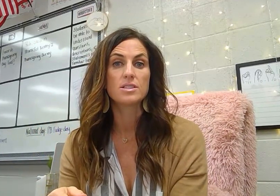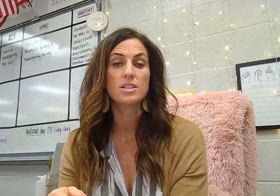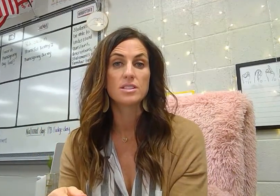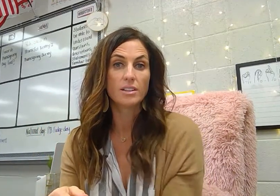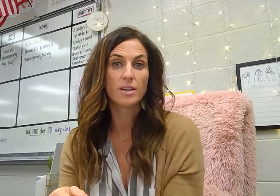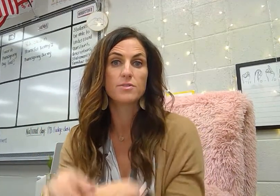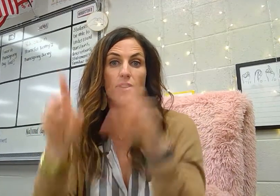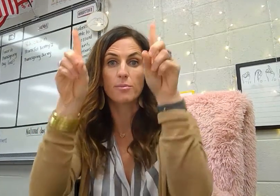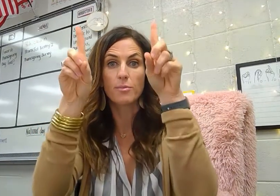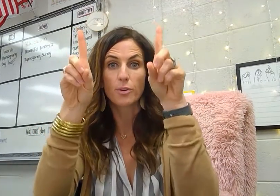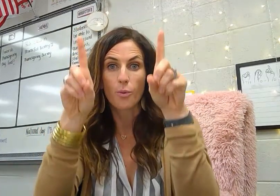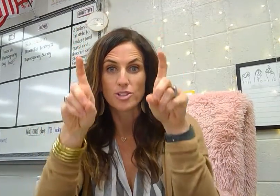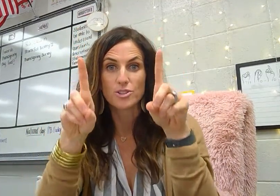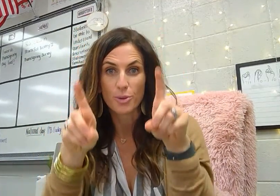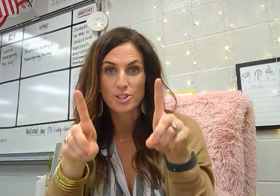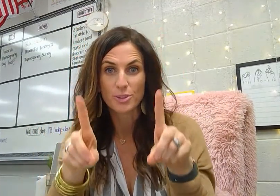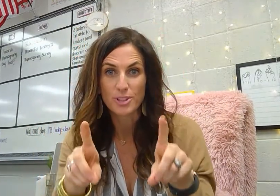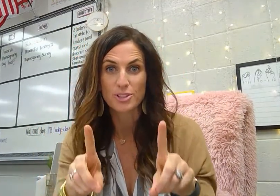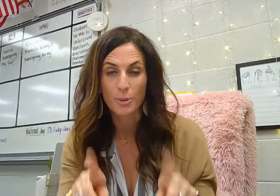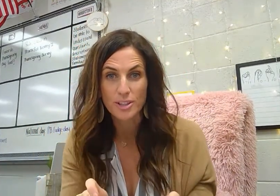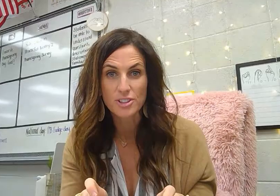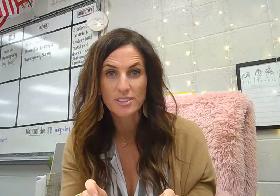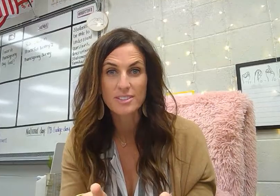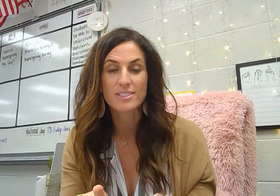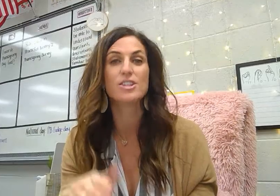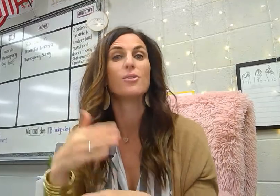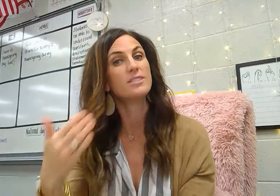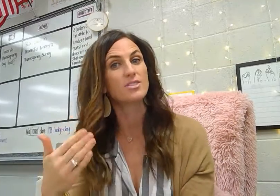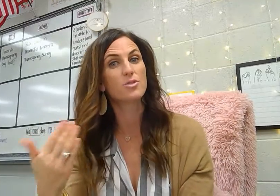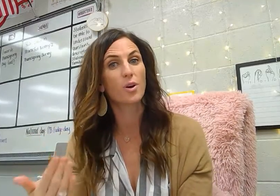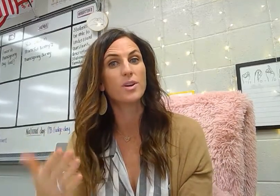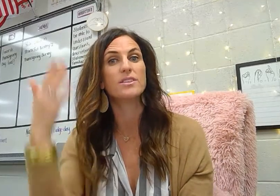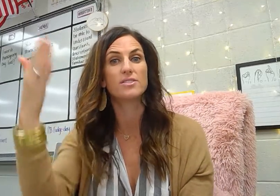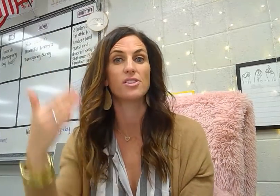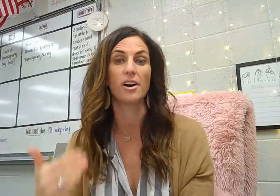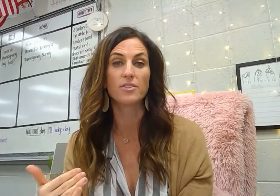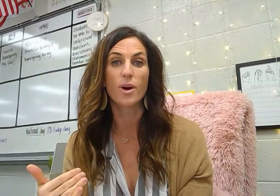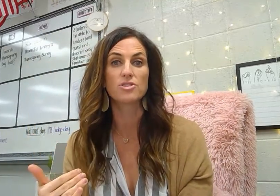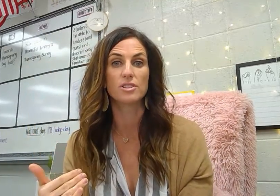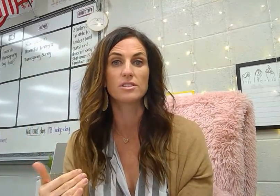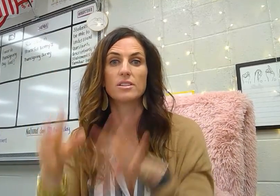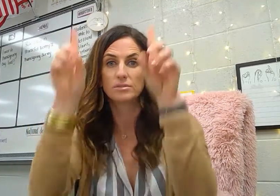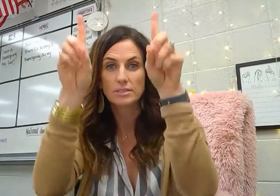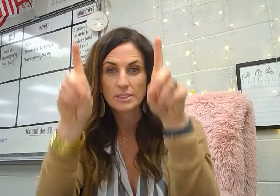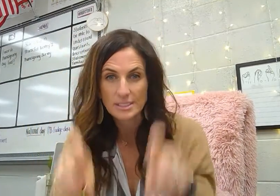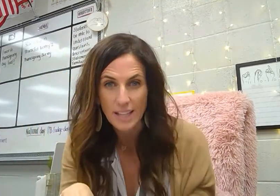The sign comes from question, question, question, question. So a test or a quiz has a lot of questions.